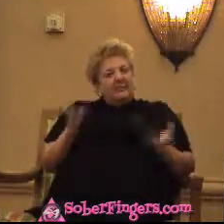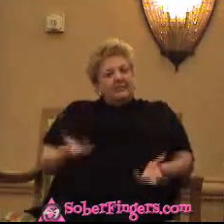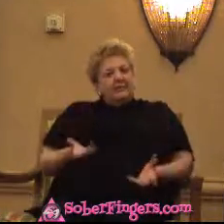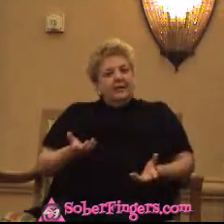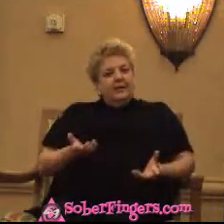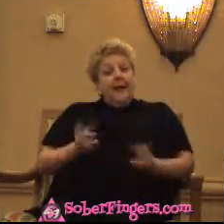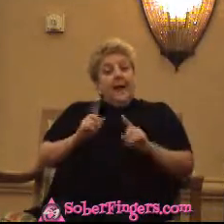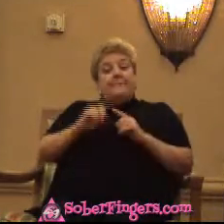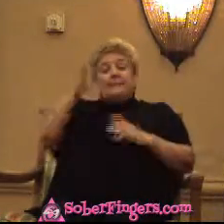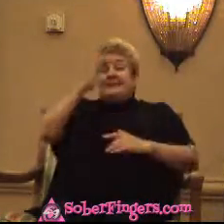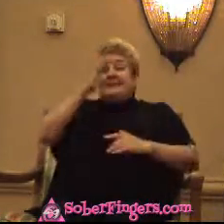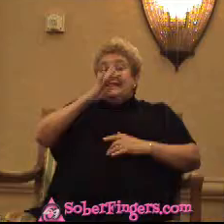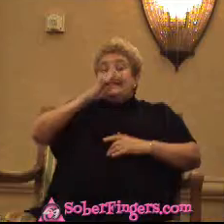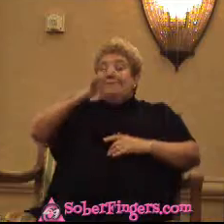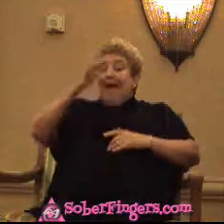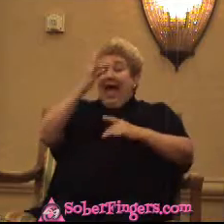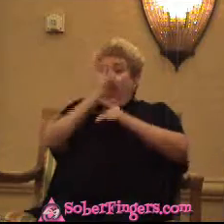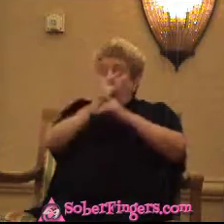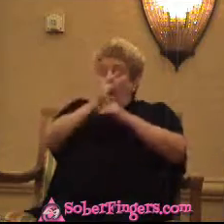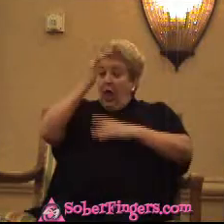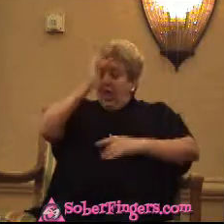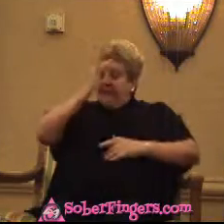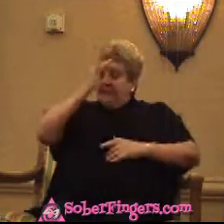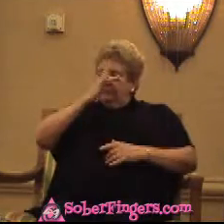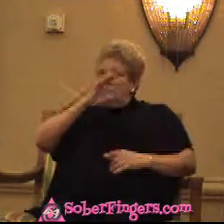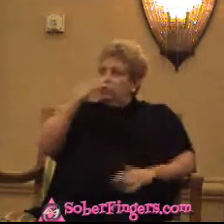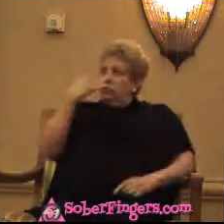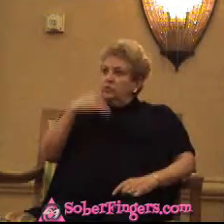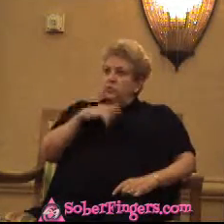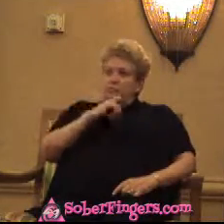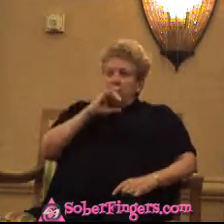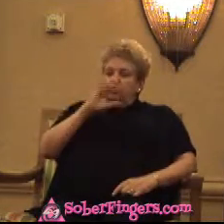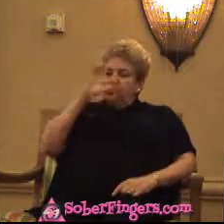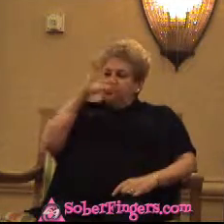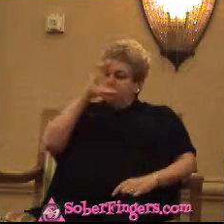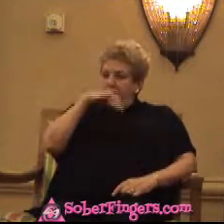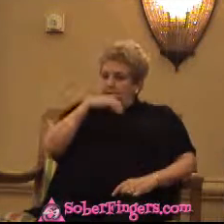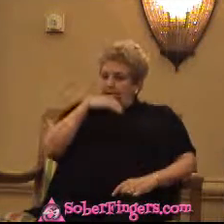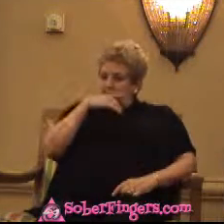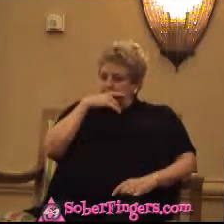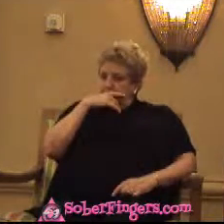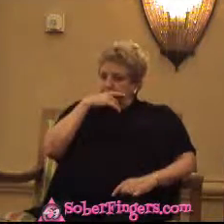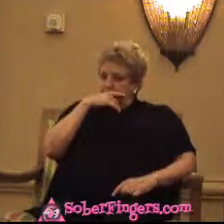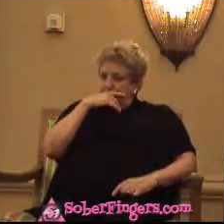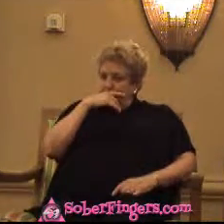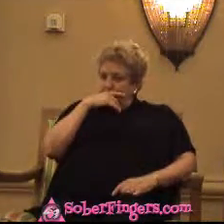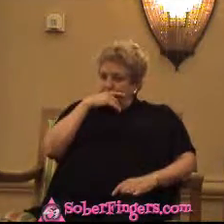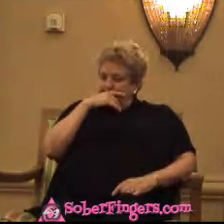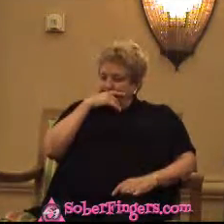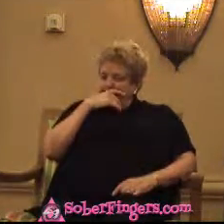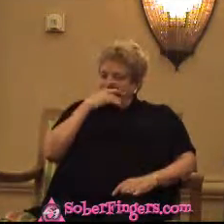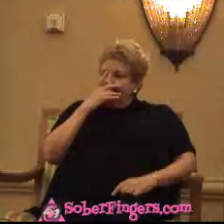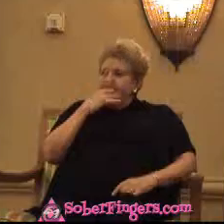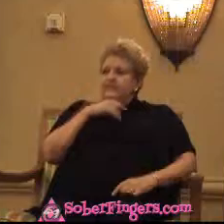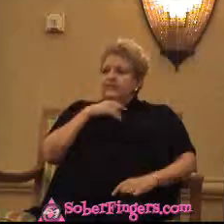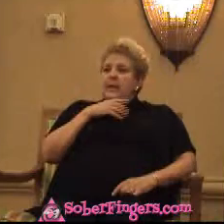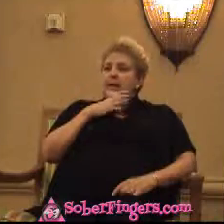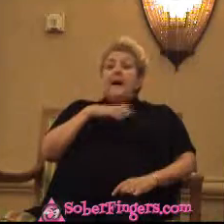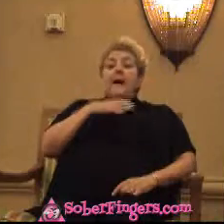of alcoholism is a strange phenomenon, and it's been very strange in our family. Because my oldest son